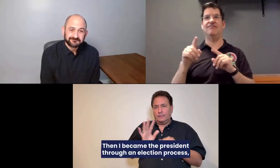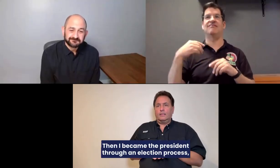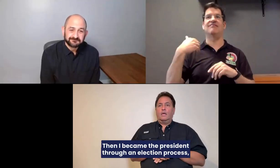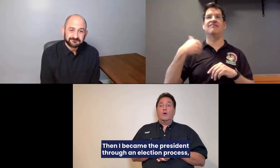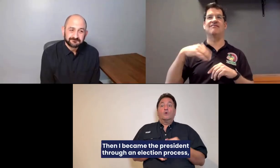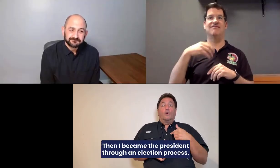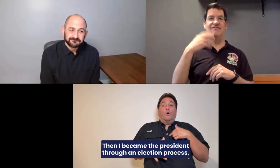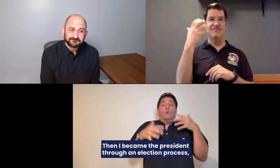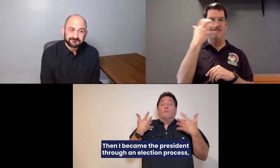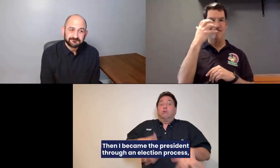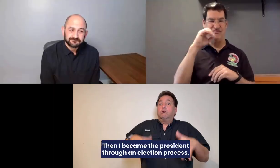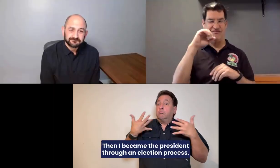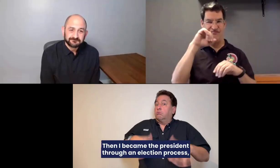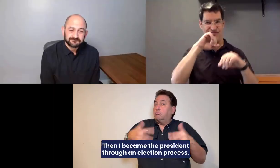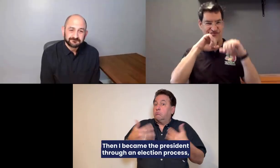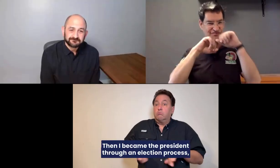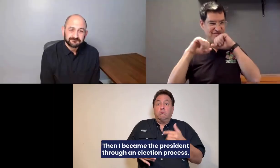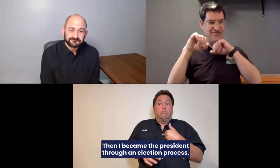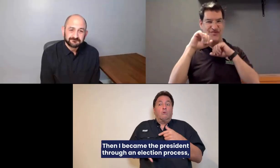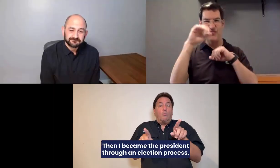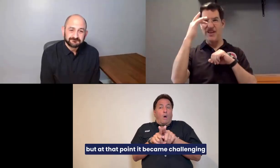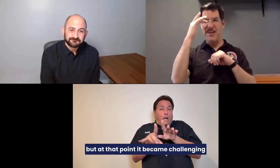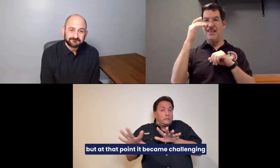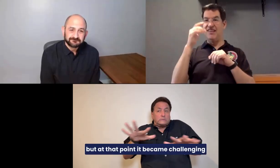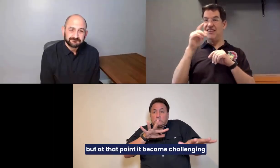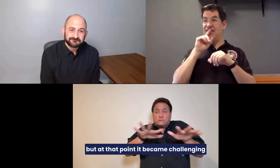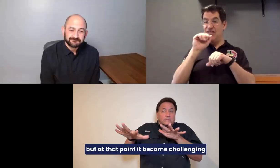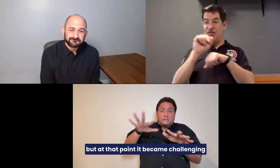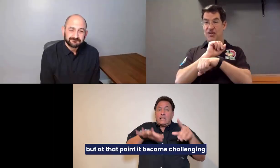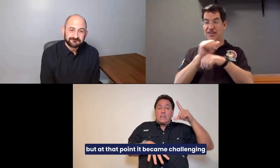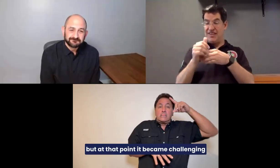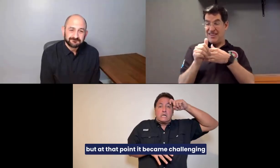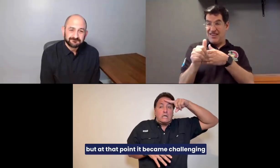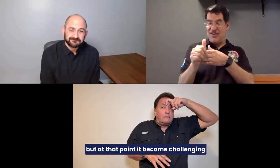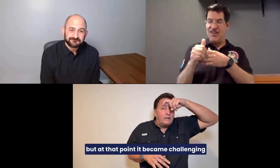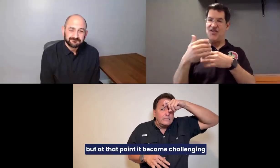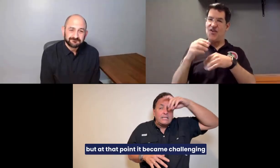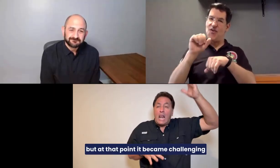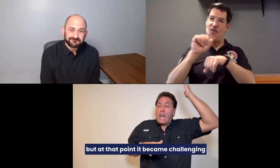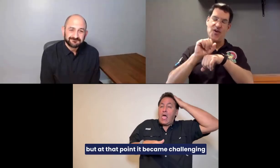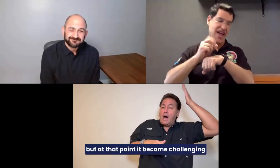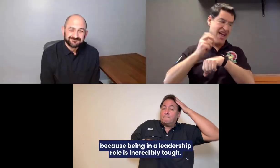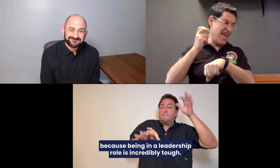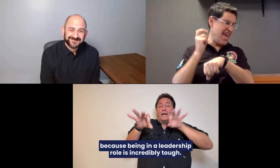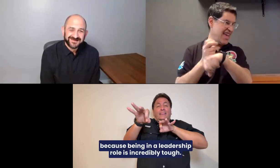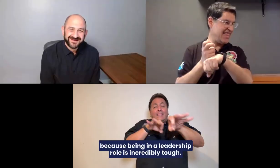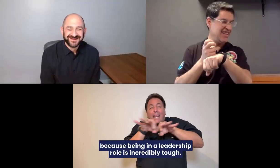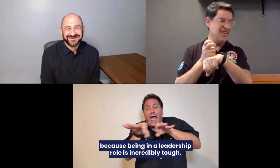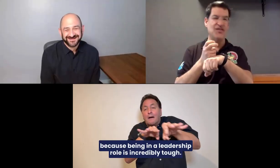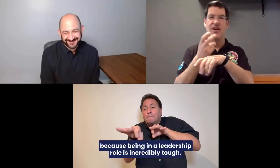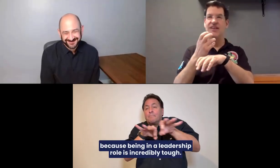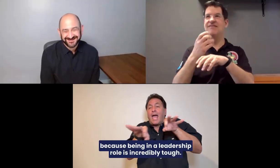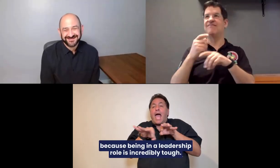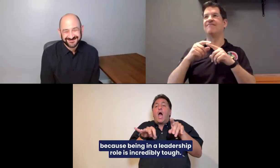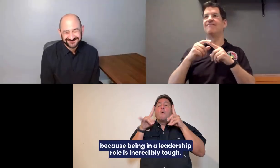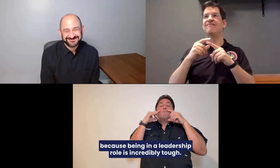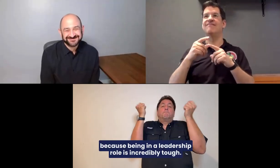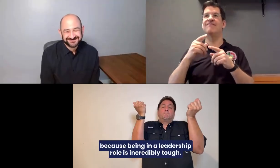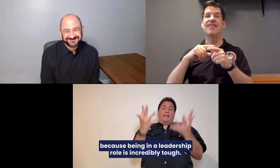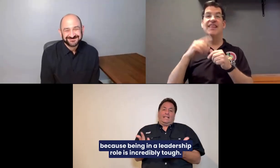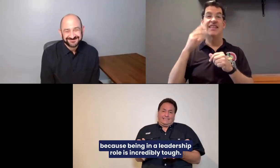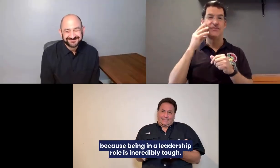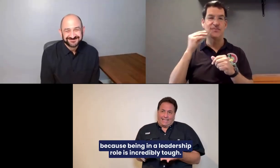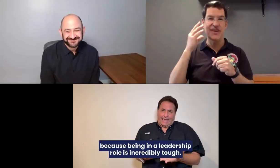the president through an election process. But at that point, it became challenging because being in a leadership role